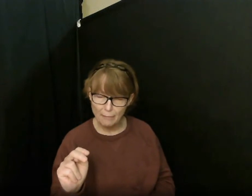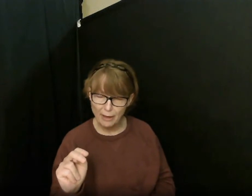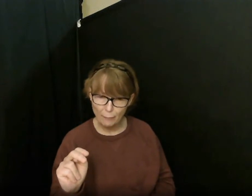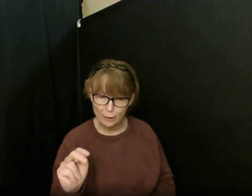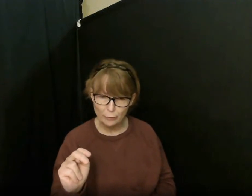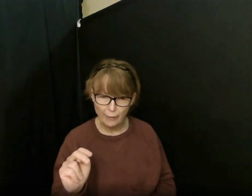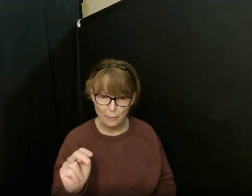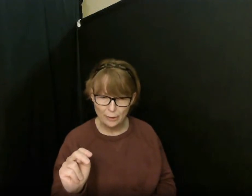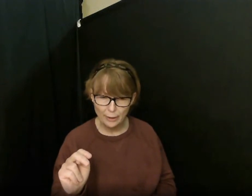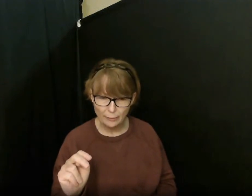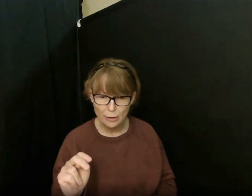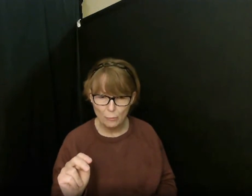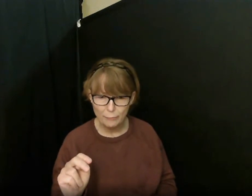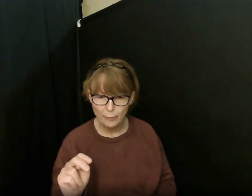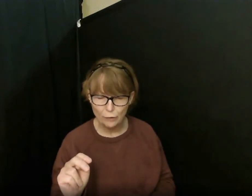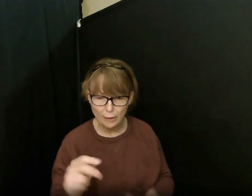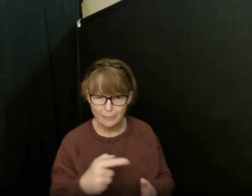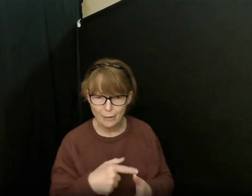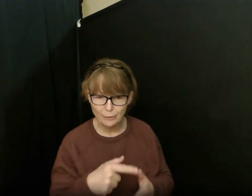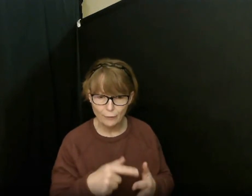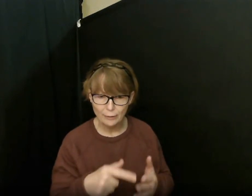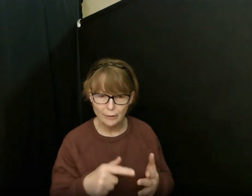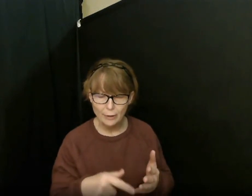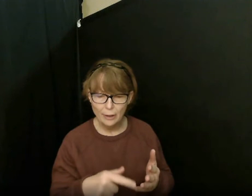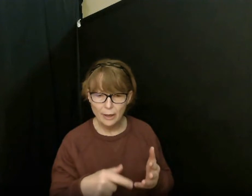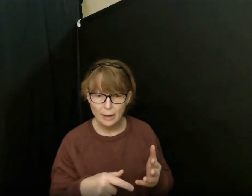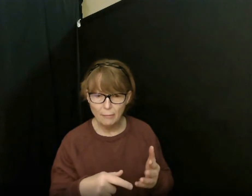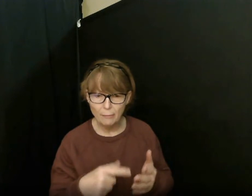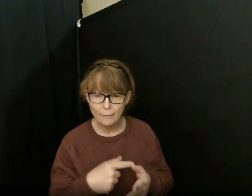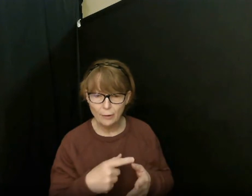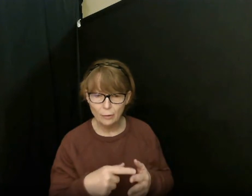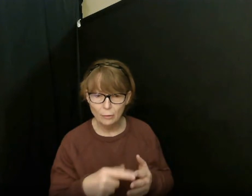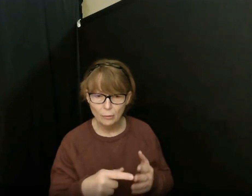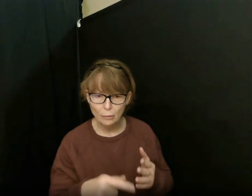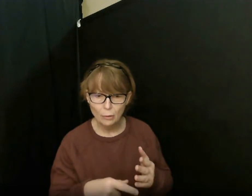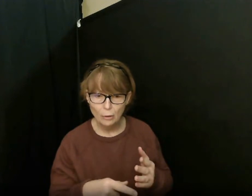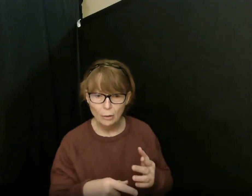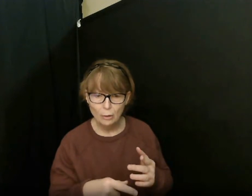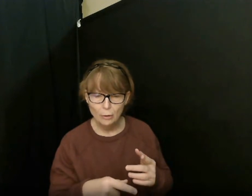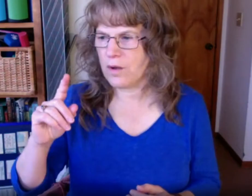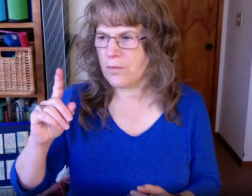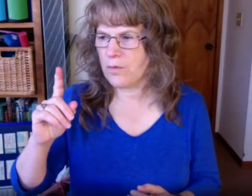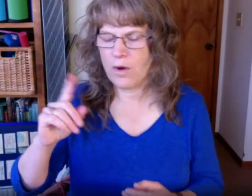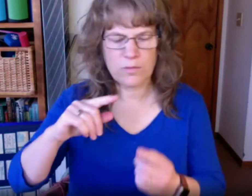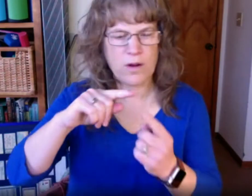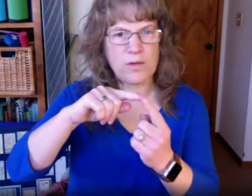have we learned that one yet? I know we've talked about different of the. So, oh, right. Isn't